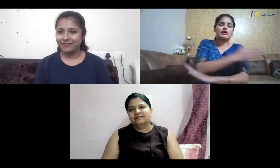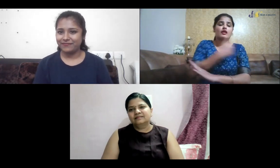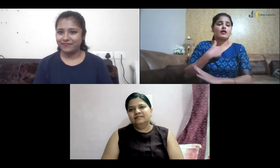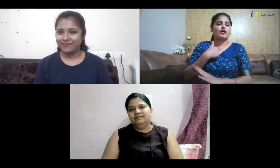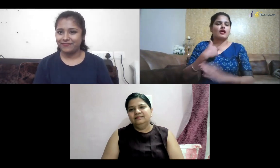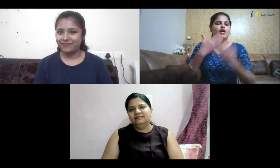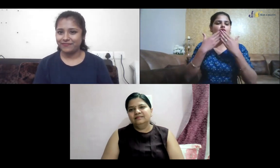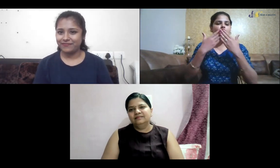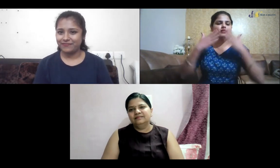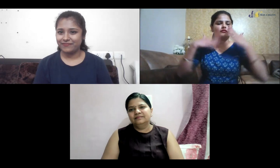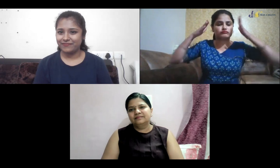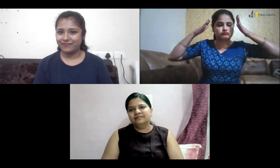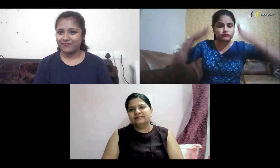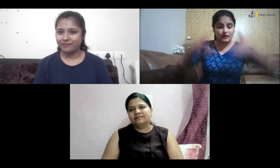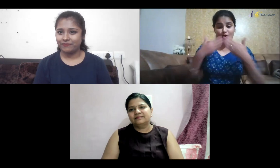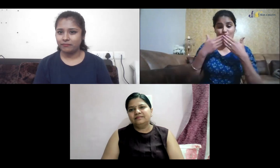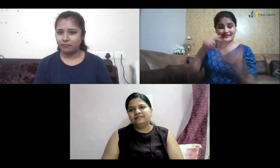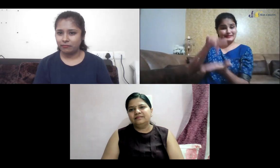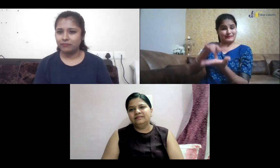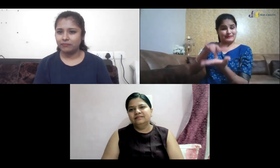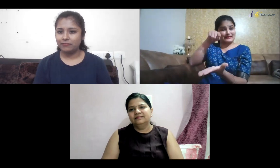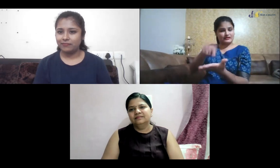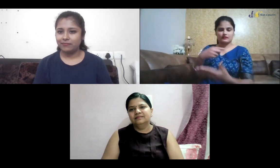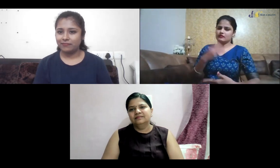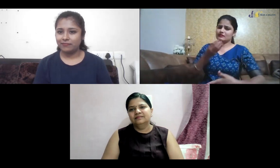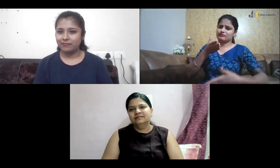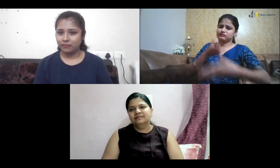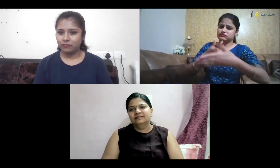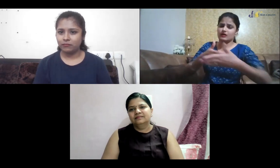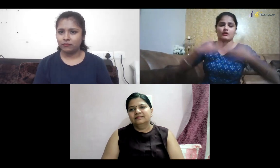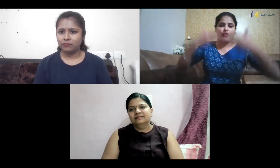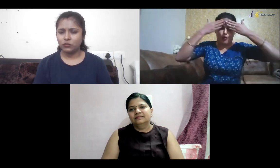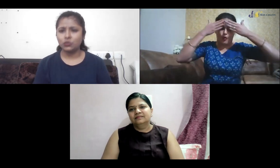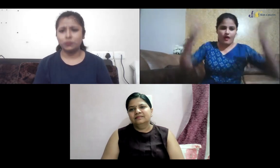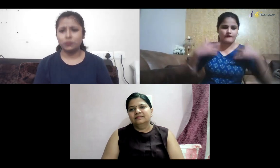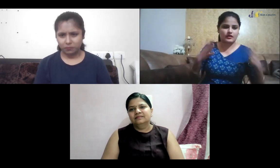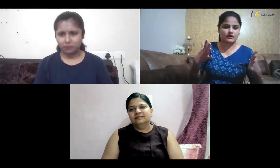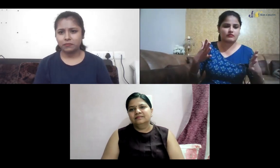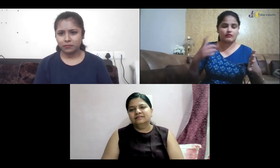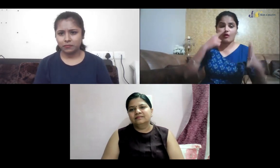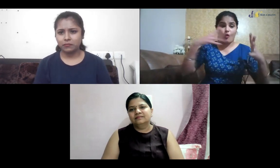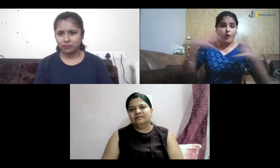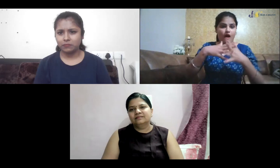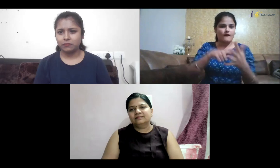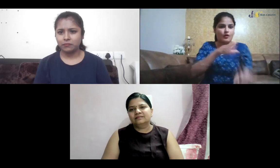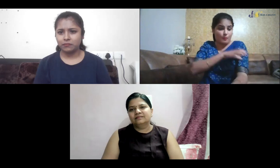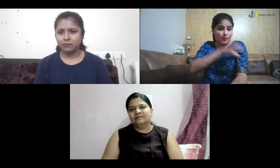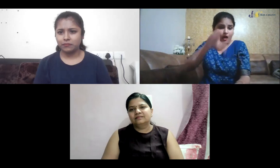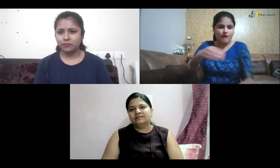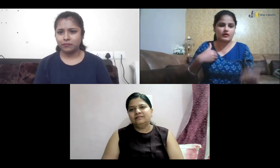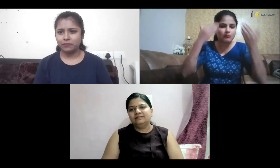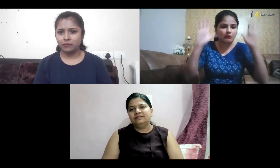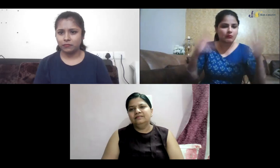have experience. Earlier, I was so focused in my academic